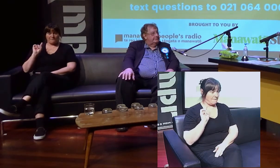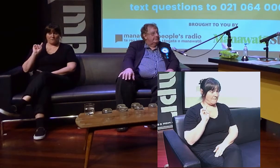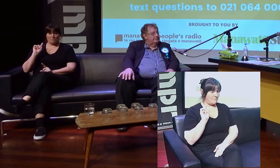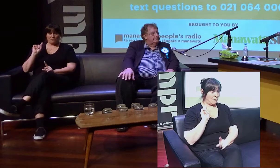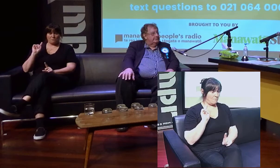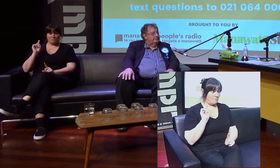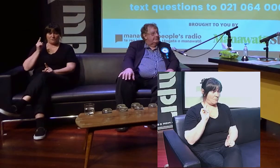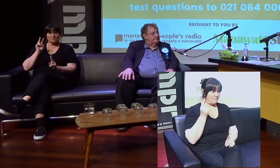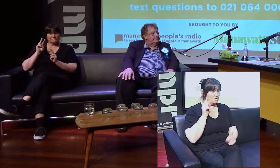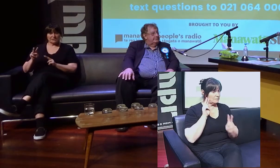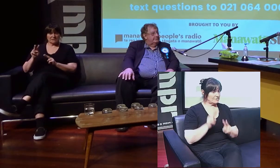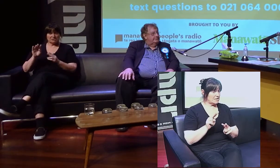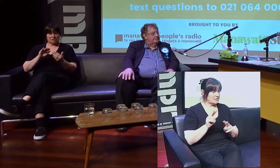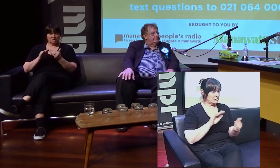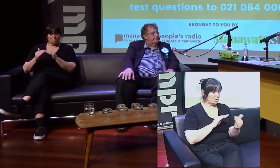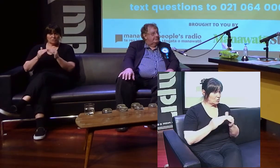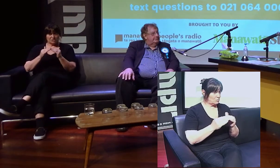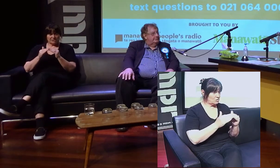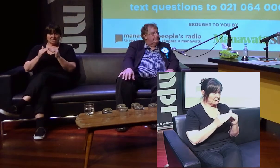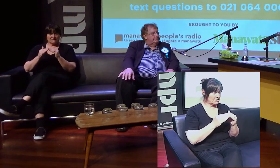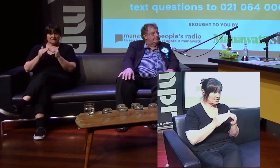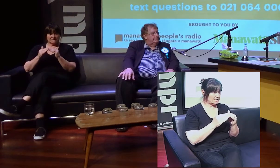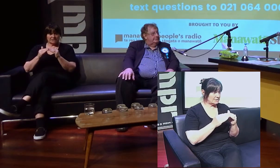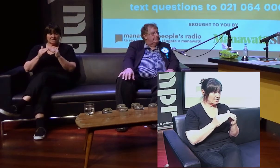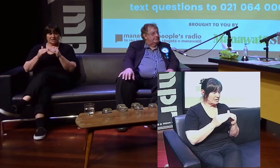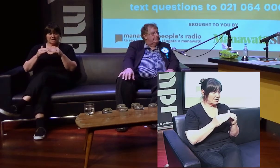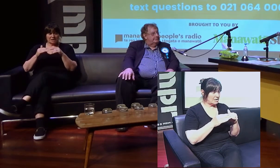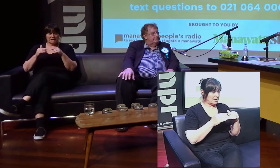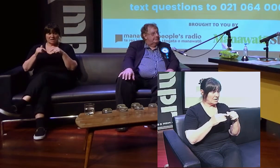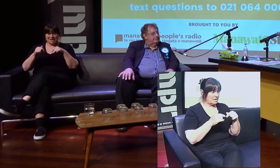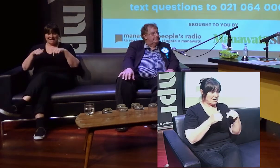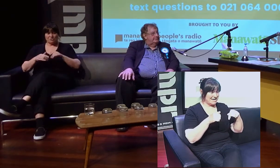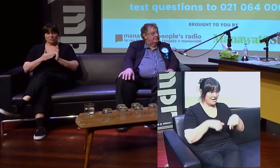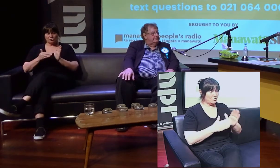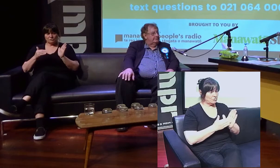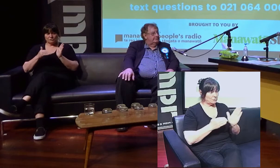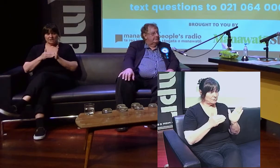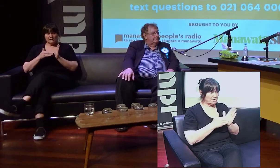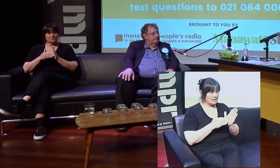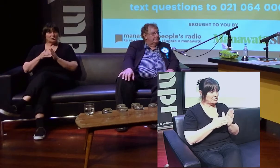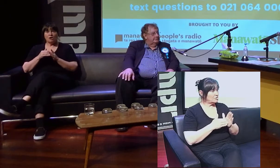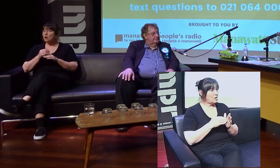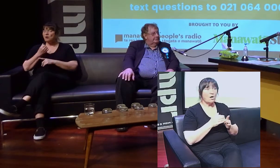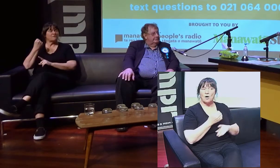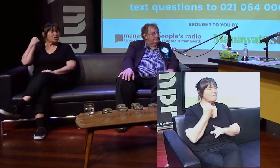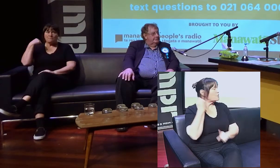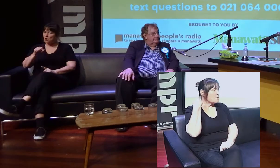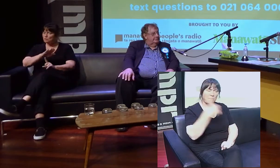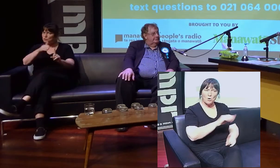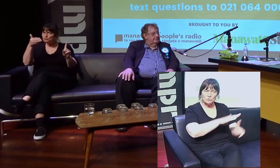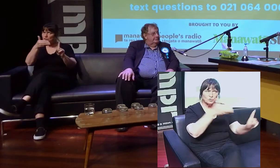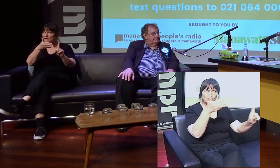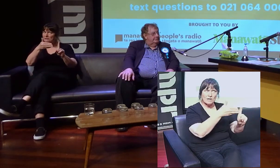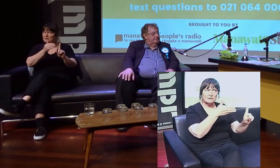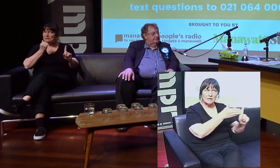we've seen a community in this country that are staunchly opposed to recognising Tangata Whenua, which is different